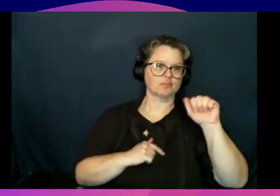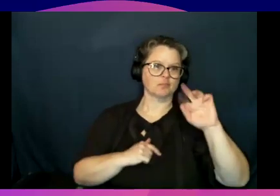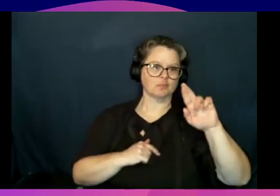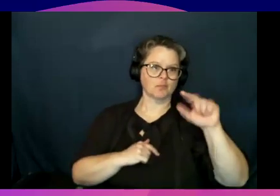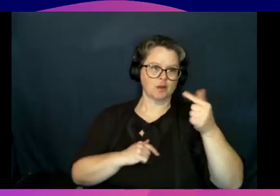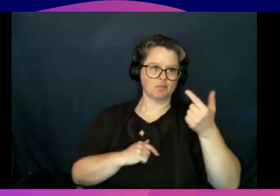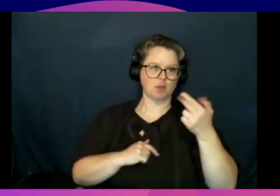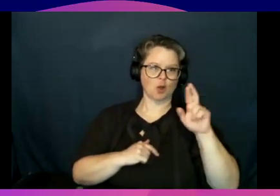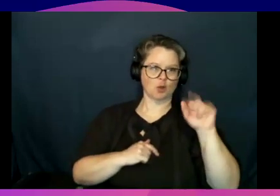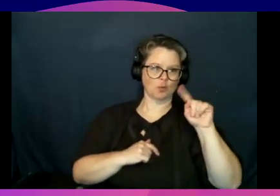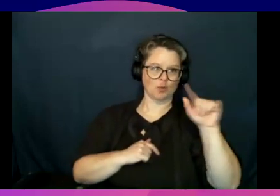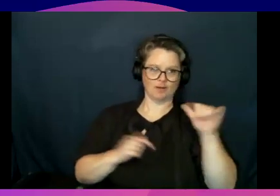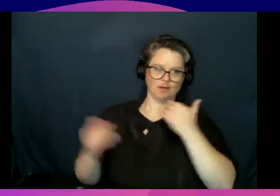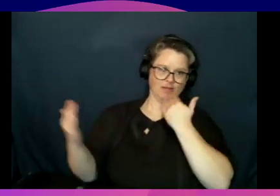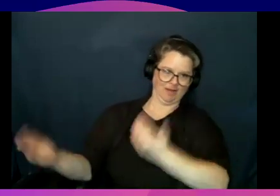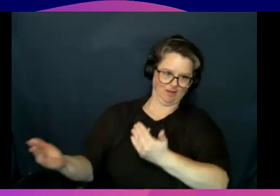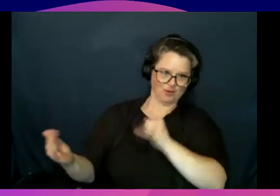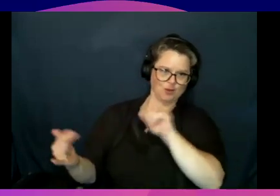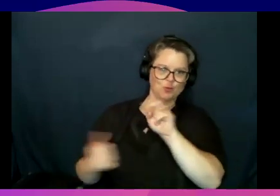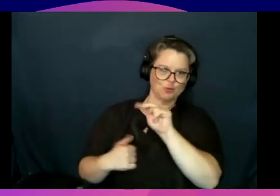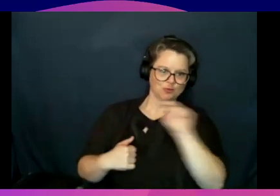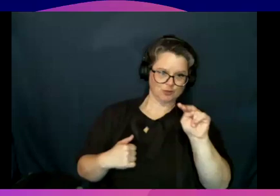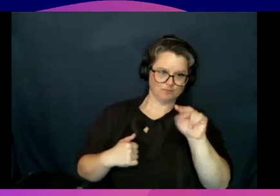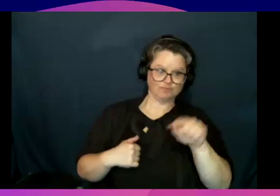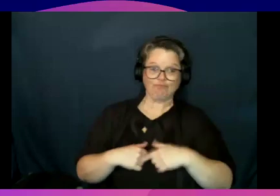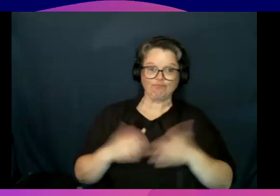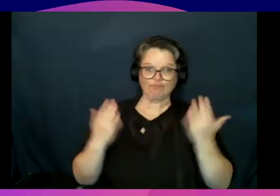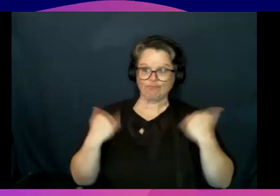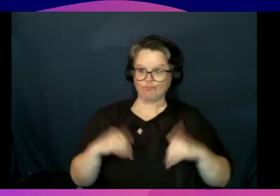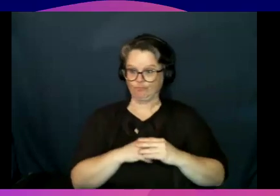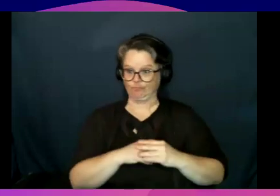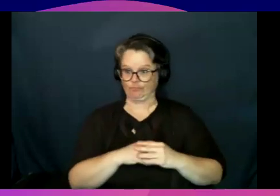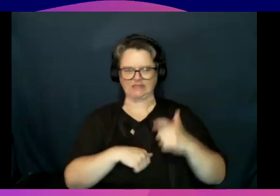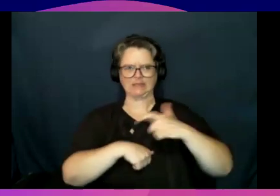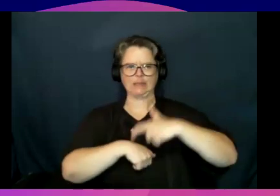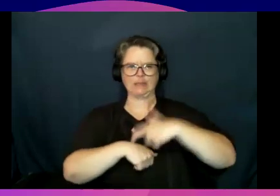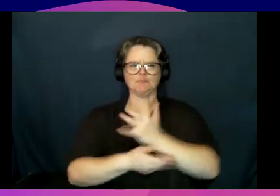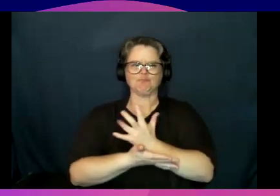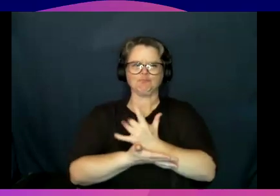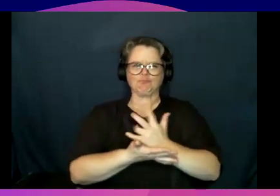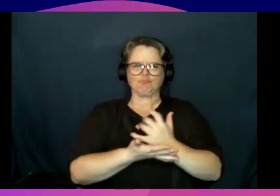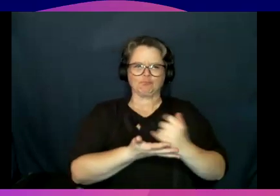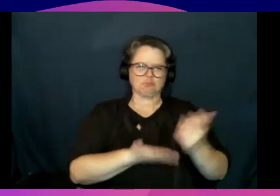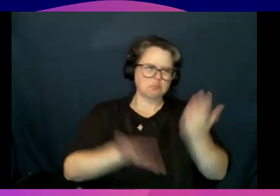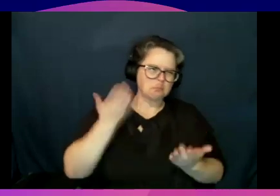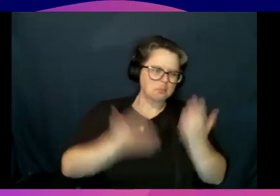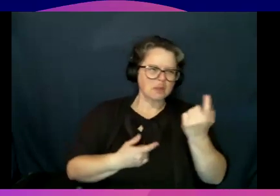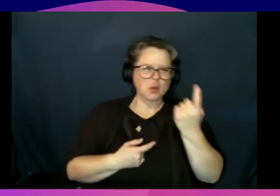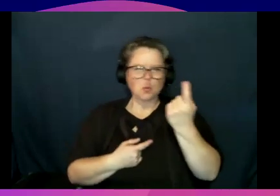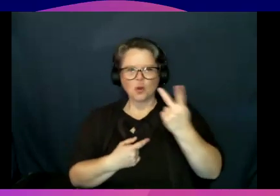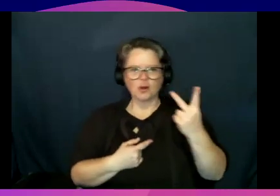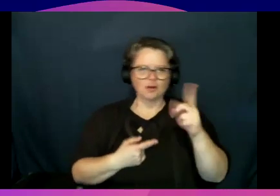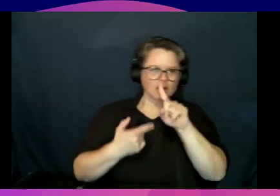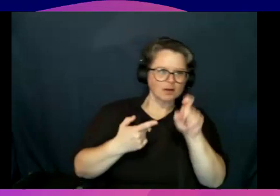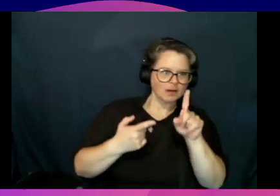I'll move us on to, we have time for just a few more questions here. There seems to be a few questions coming in